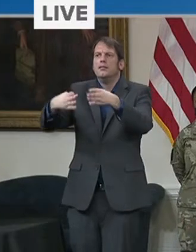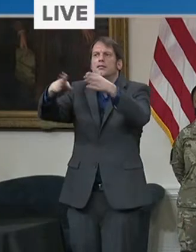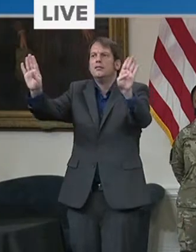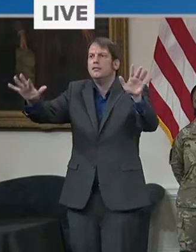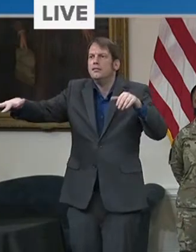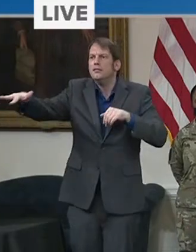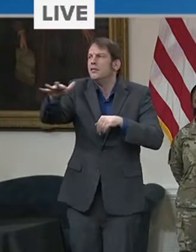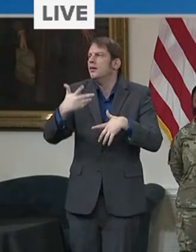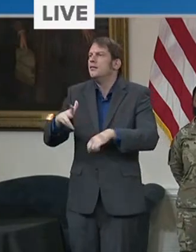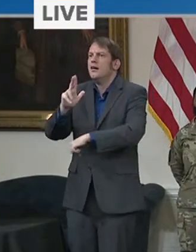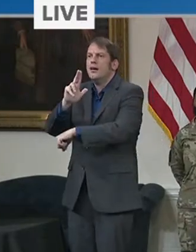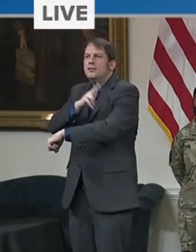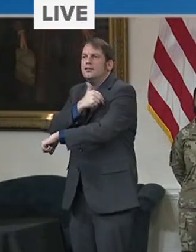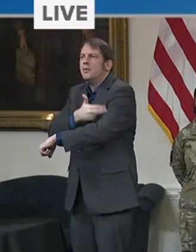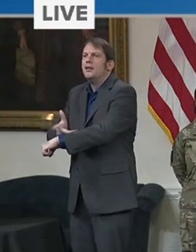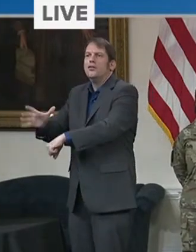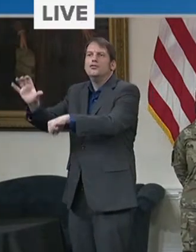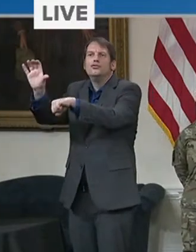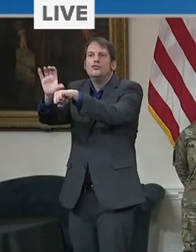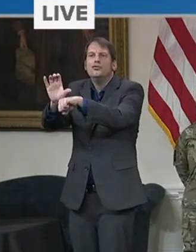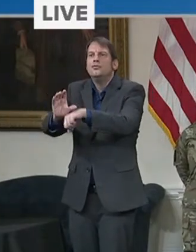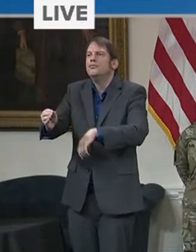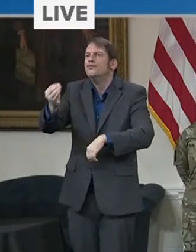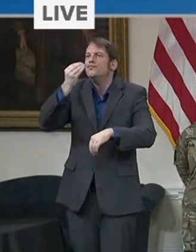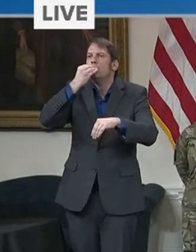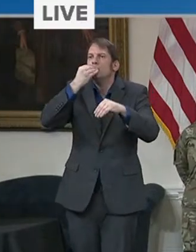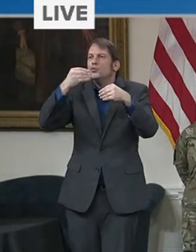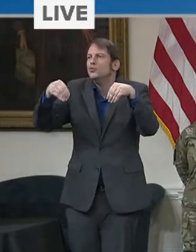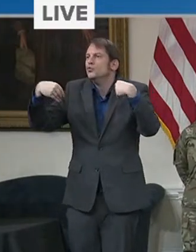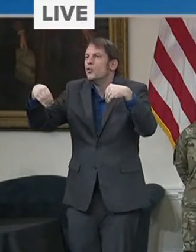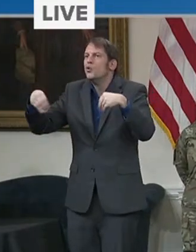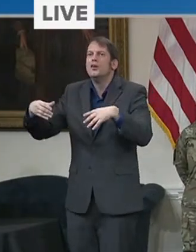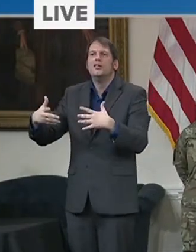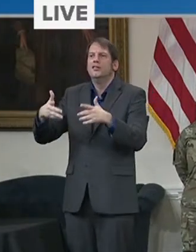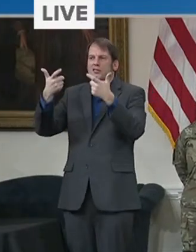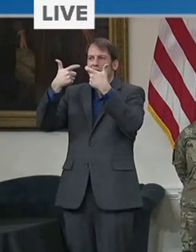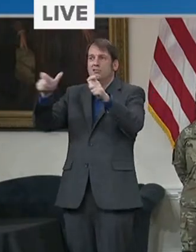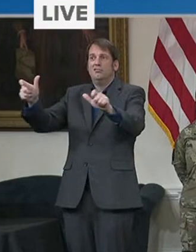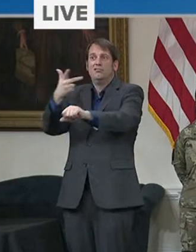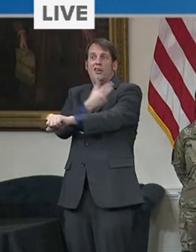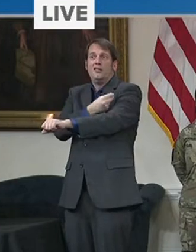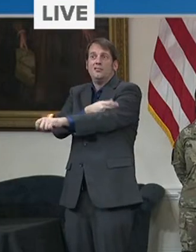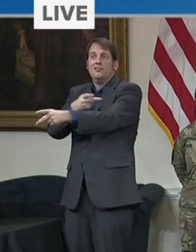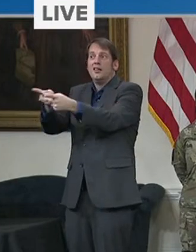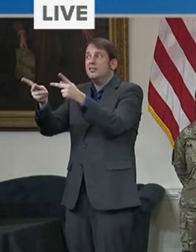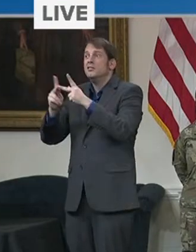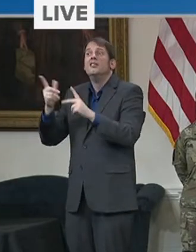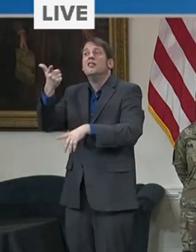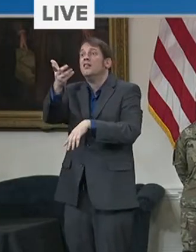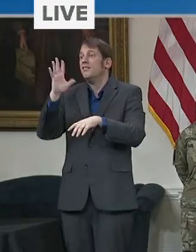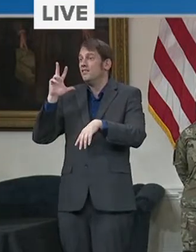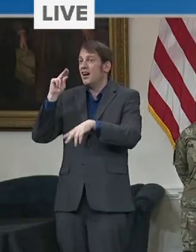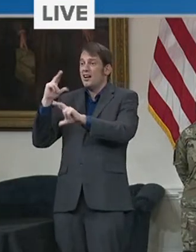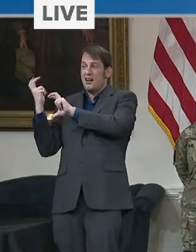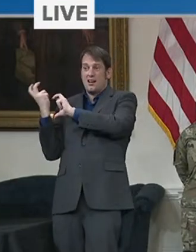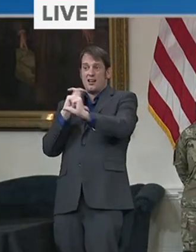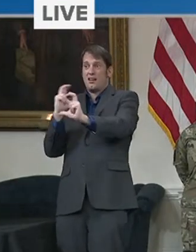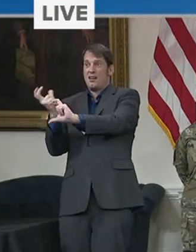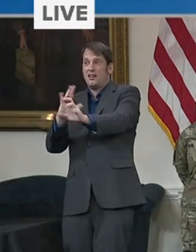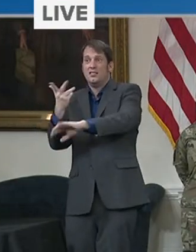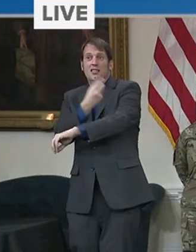insurers to grocery stores, from large mass vaccination sites to mobile vans to reach into hard-to-reach